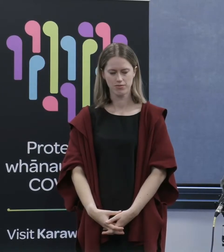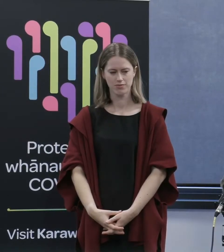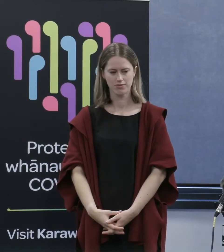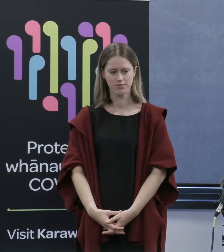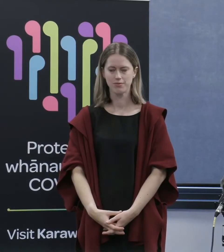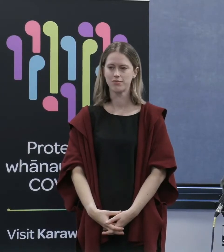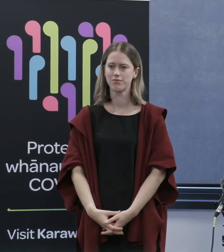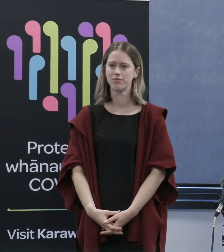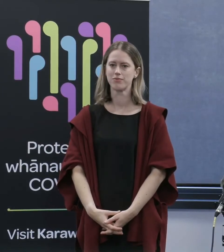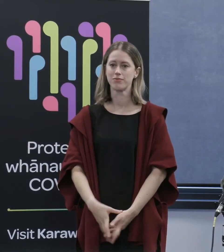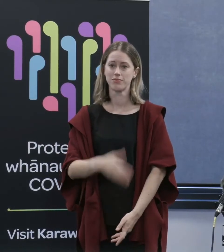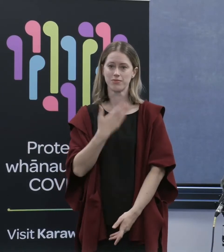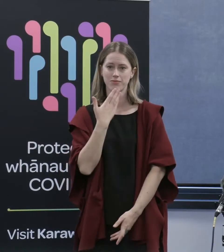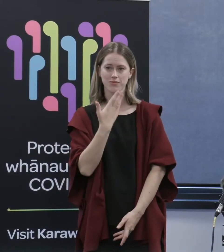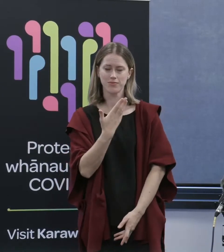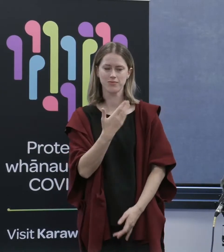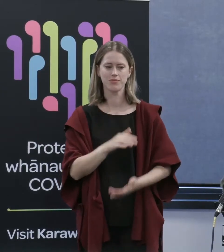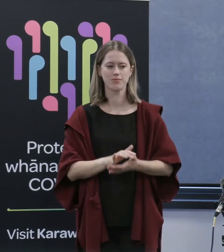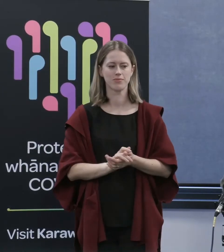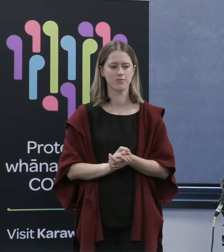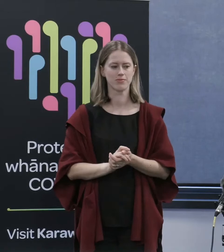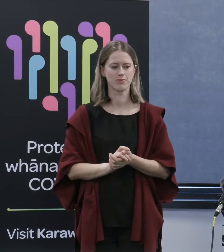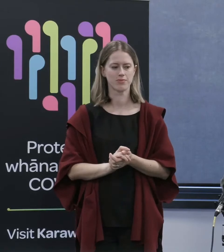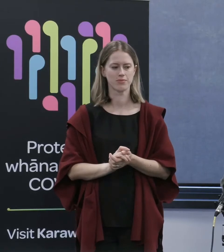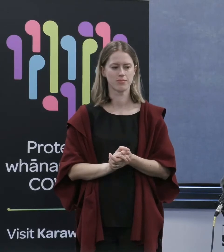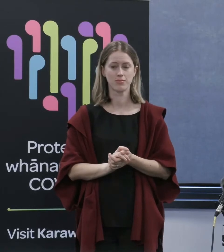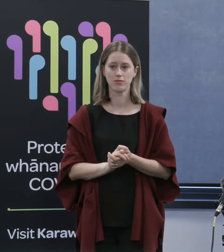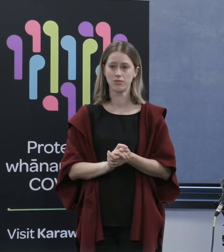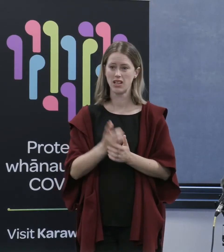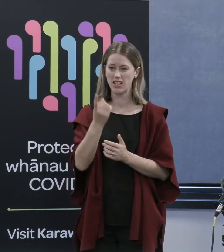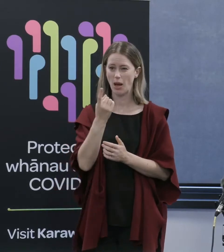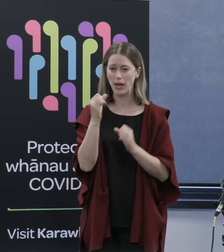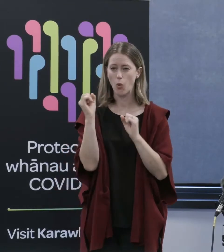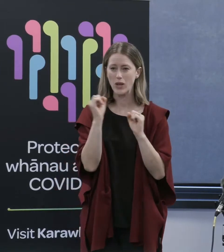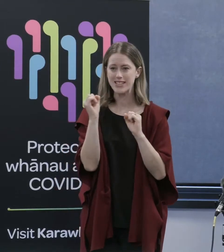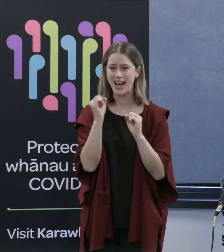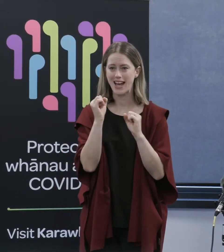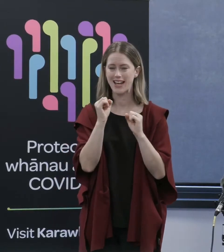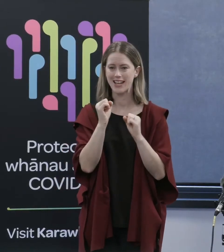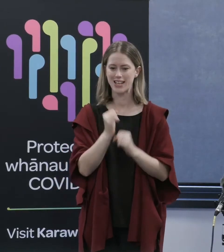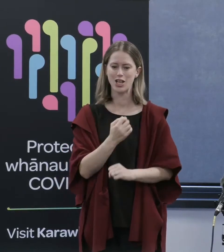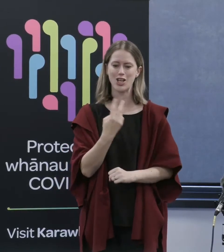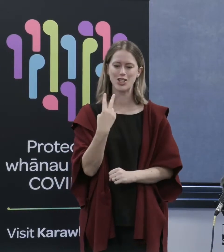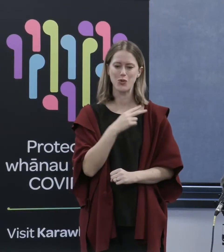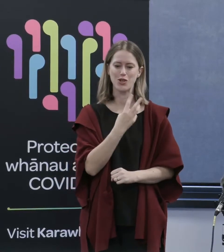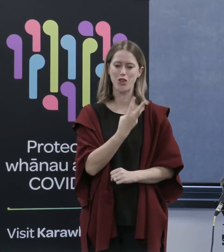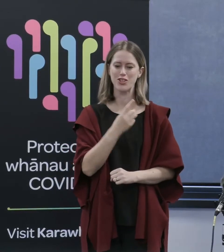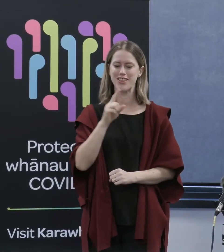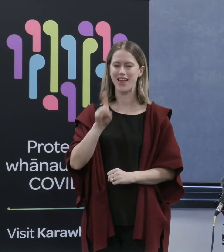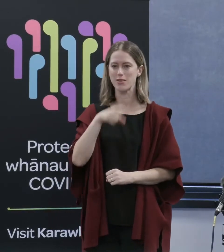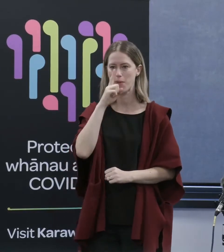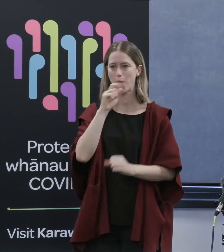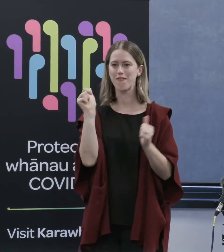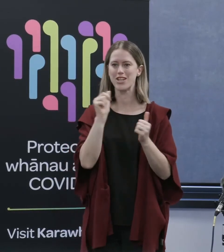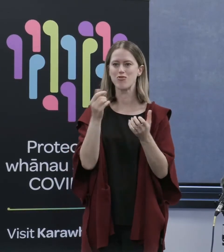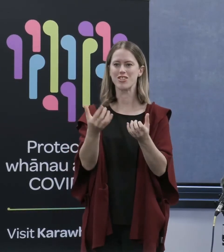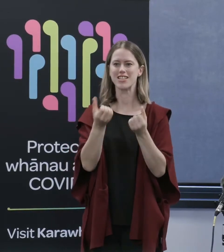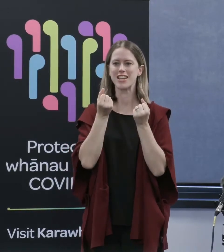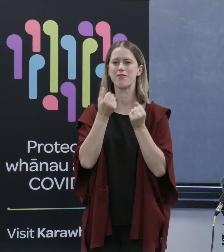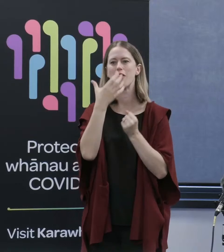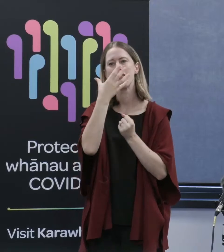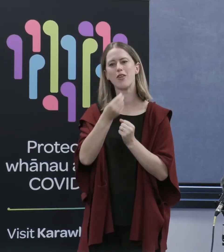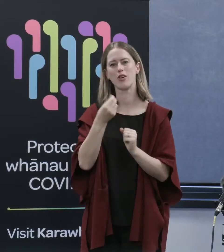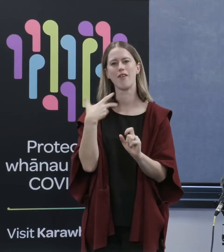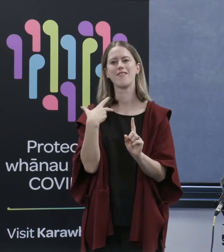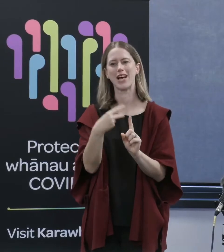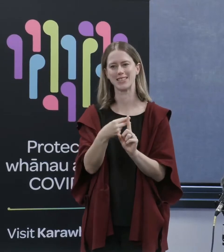Thanks very much, Ian. I'm pleased to say, as we prepare for winter, more than 230,000 people have already received a flu